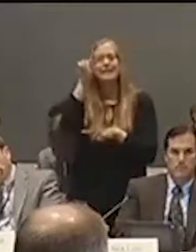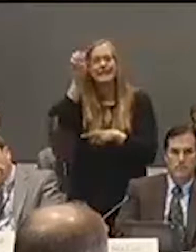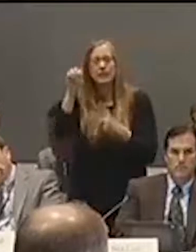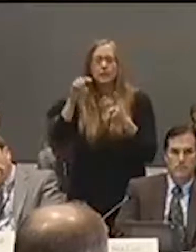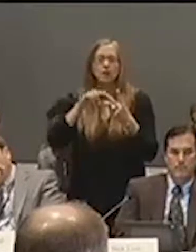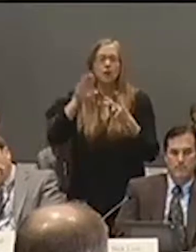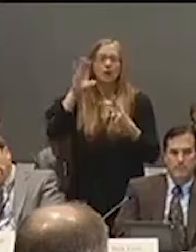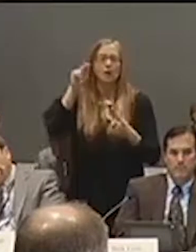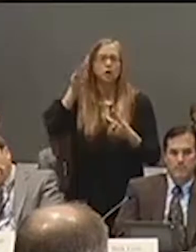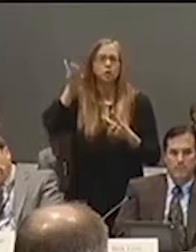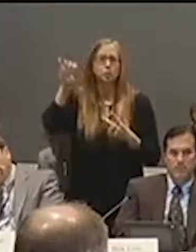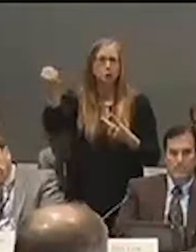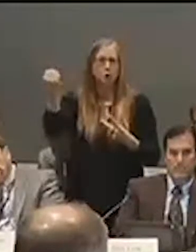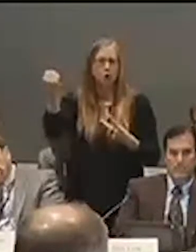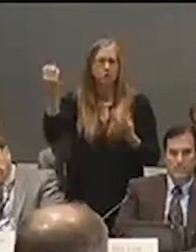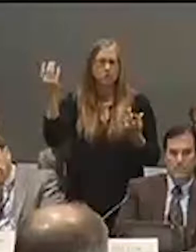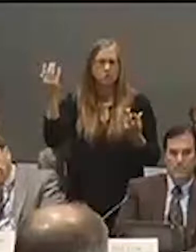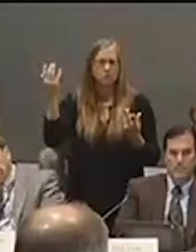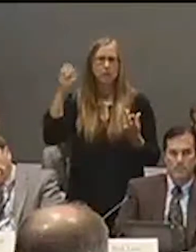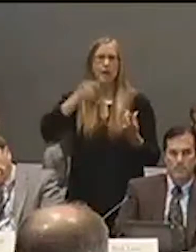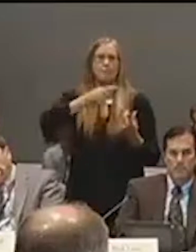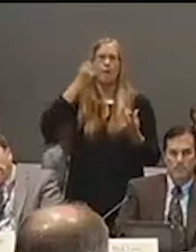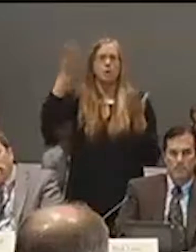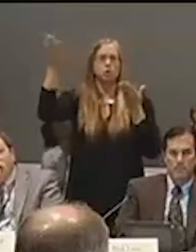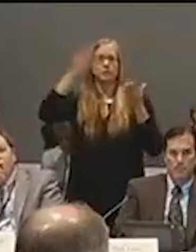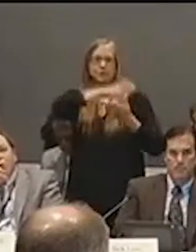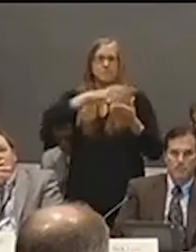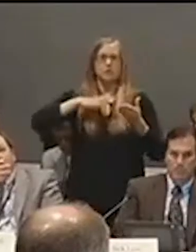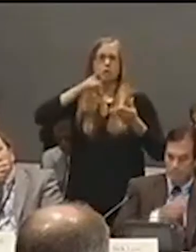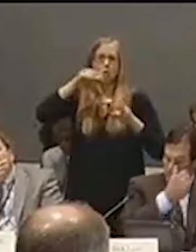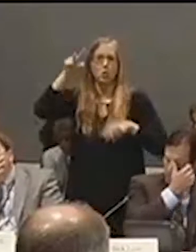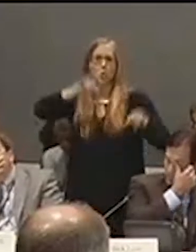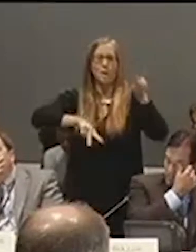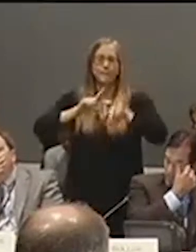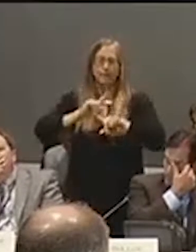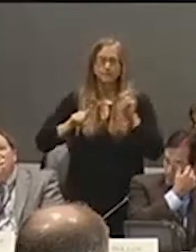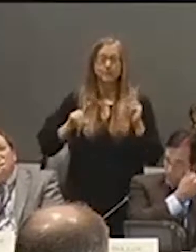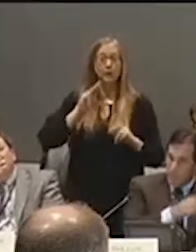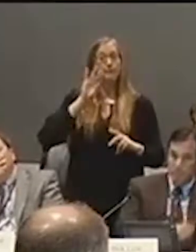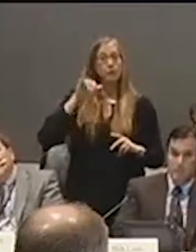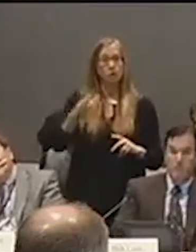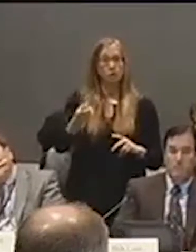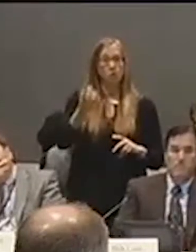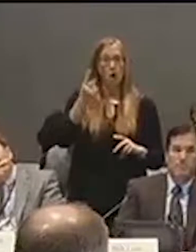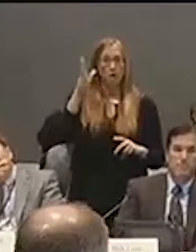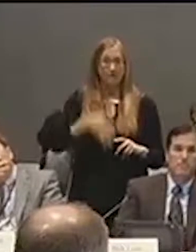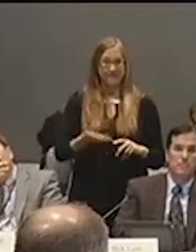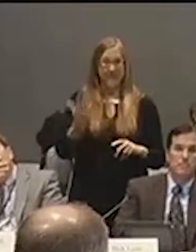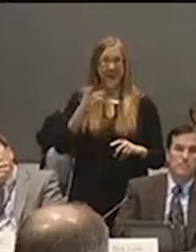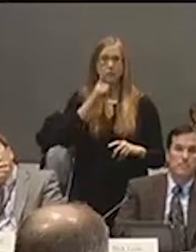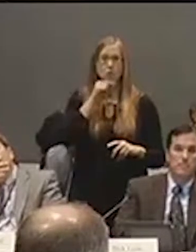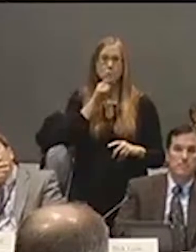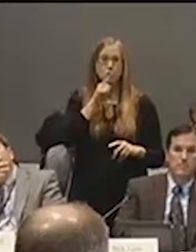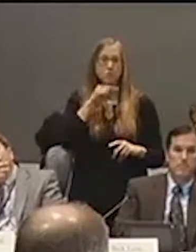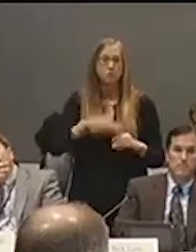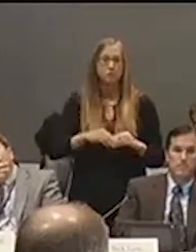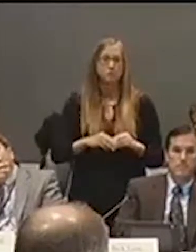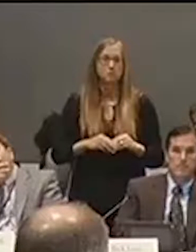They're under under Public Service Commission control. As a side, Michigan's one of only five states that actually does not